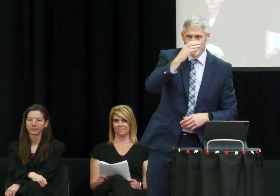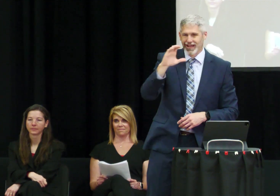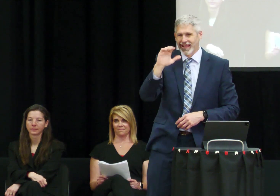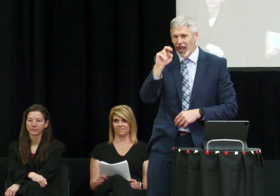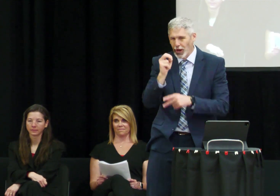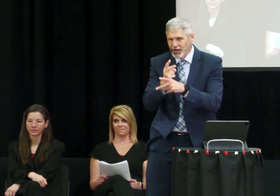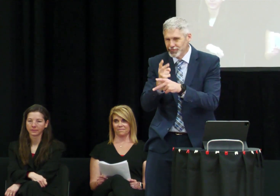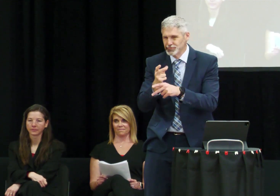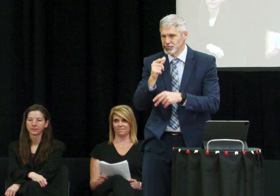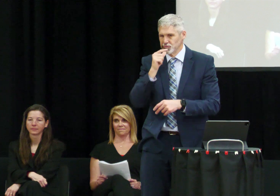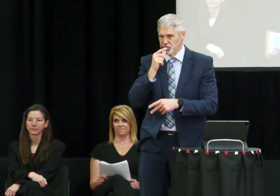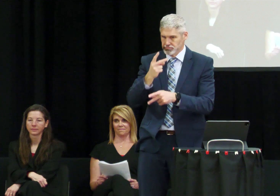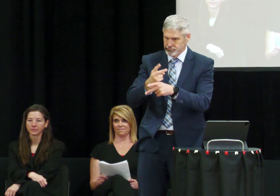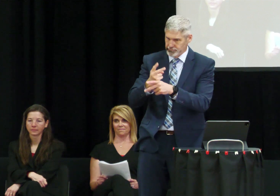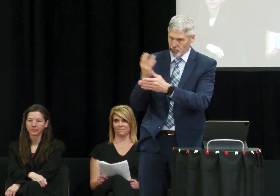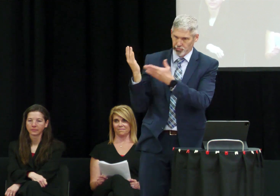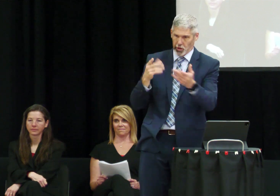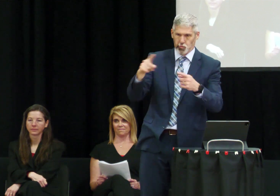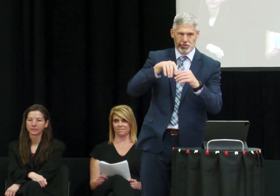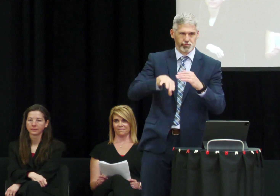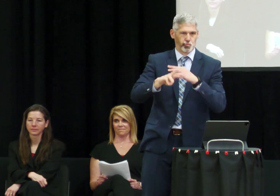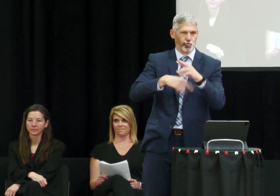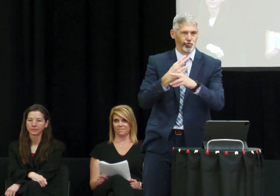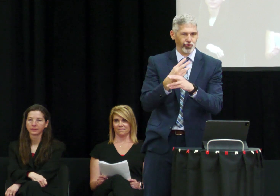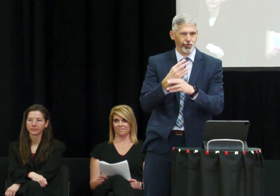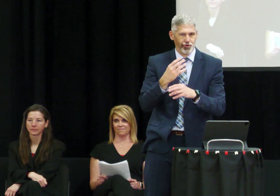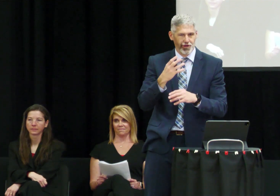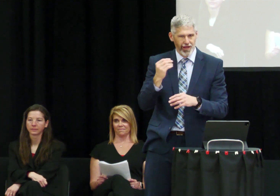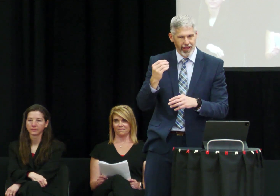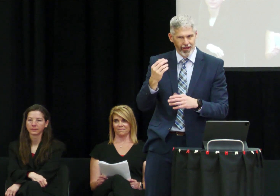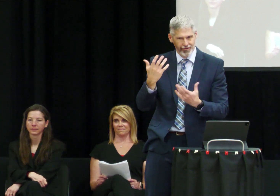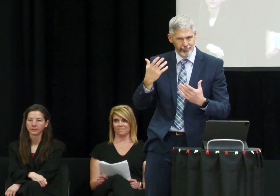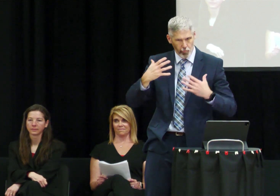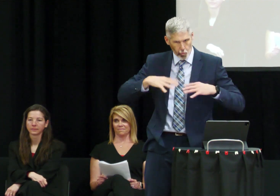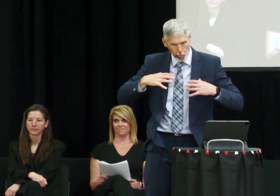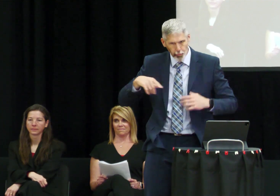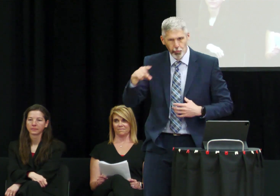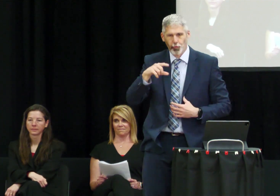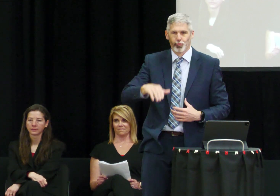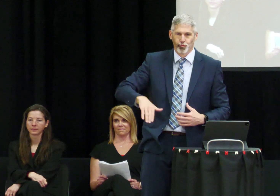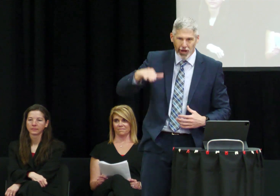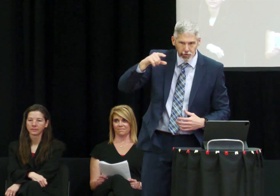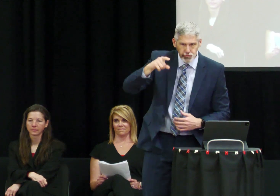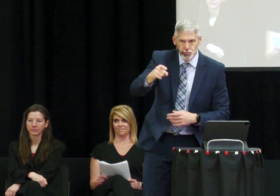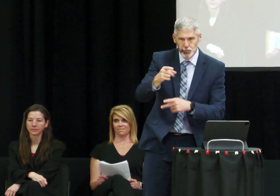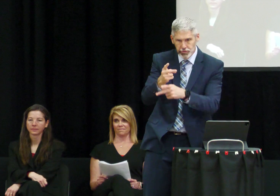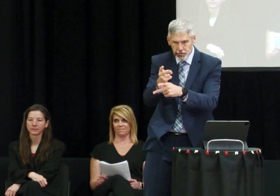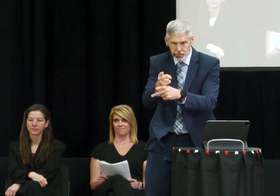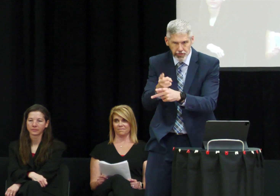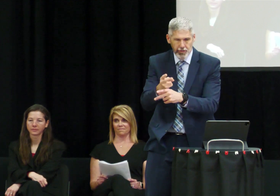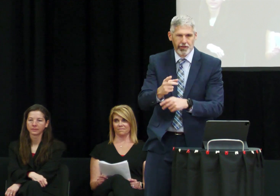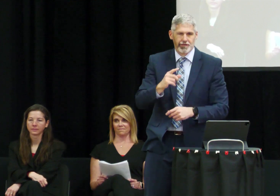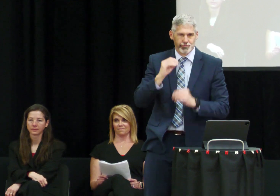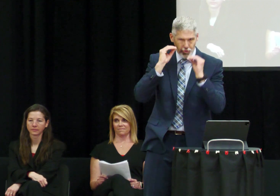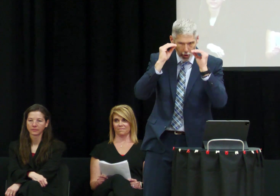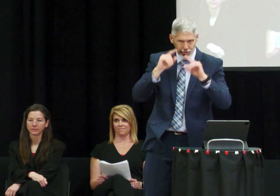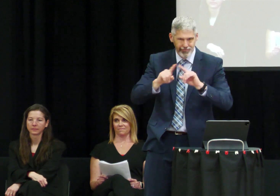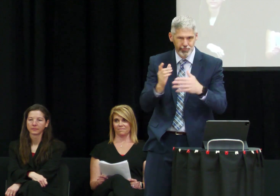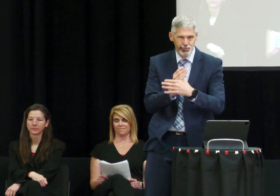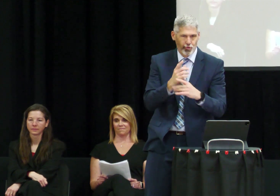parents, caregivers, who have brought these children into the world, clothed them, fed them, taken care of them,